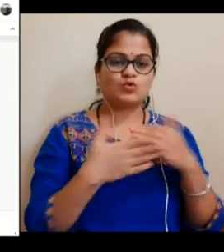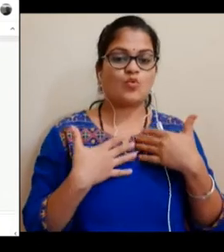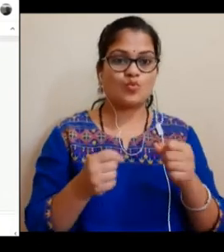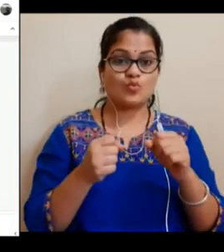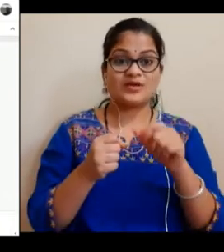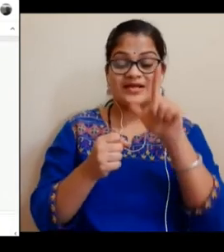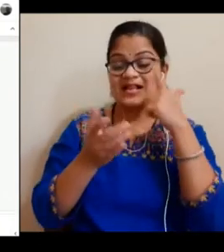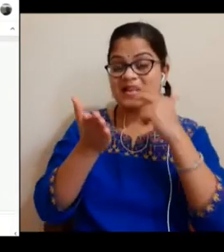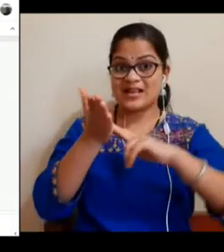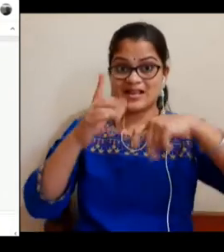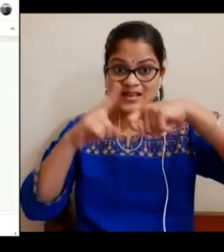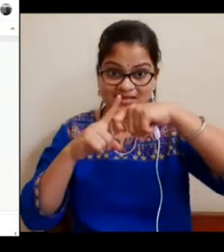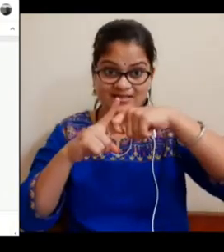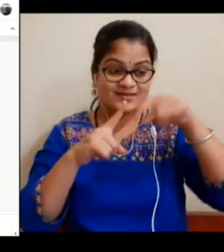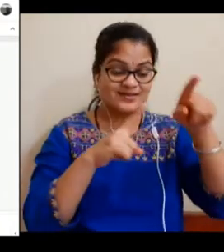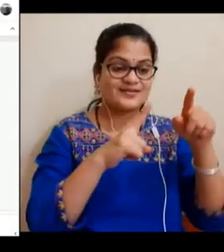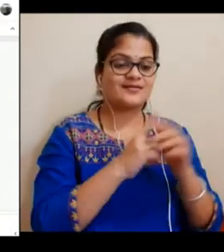paste this link in the